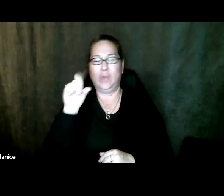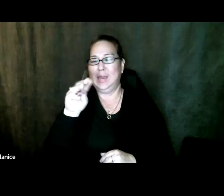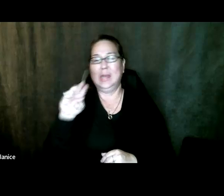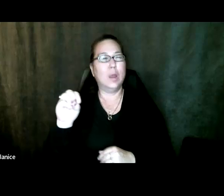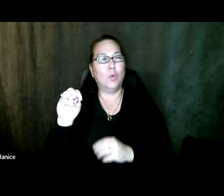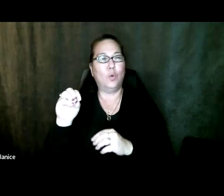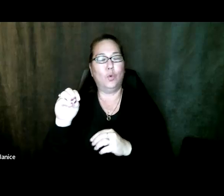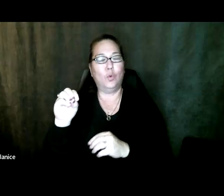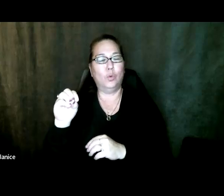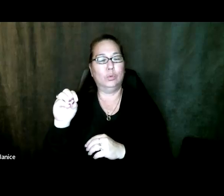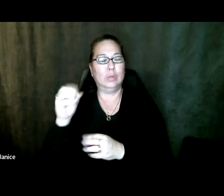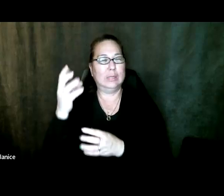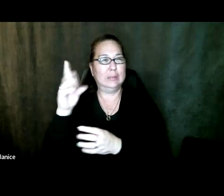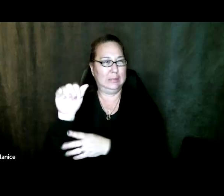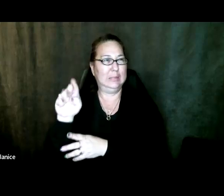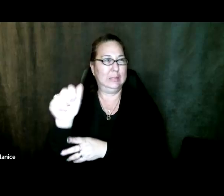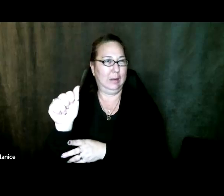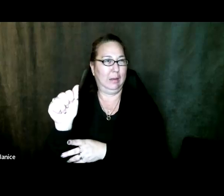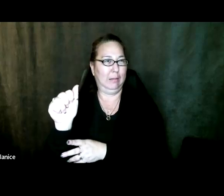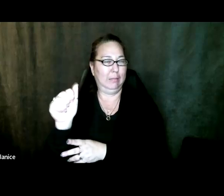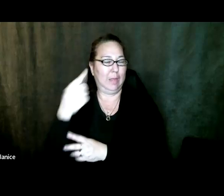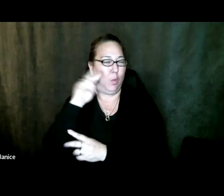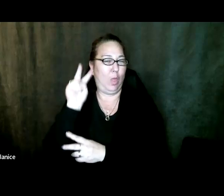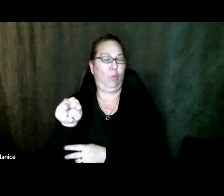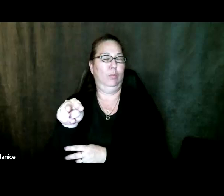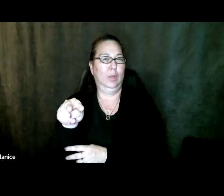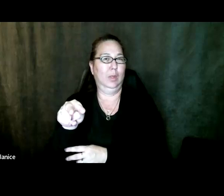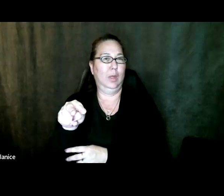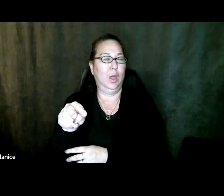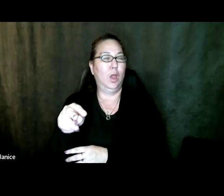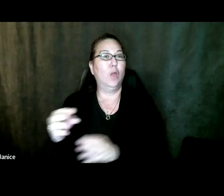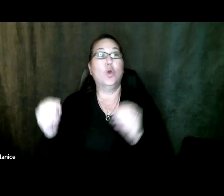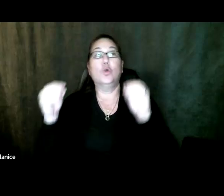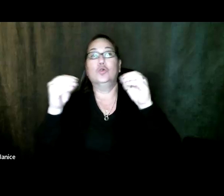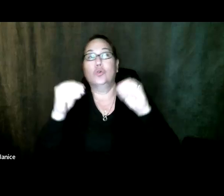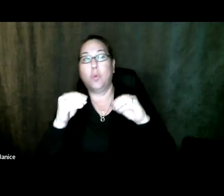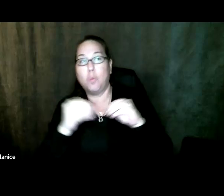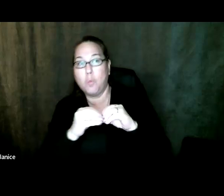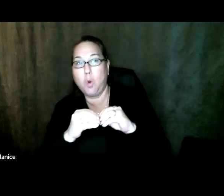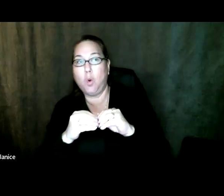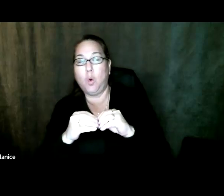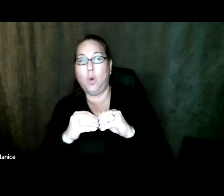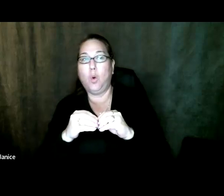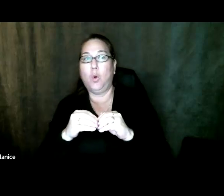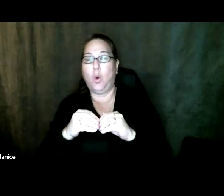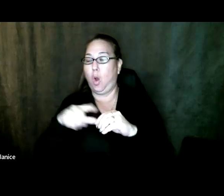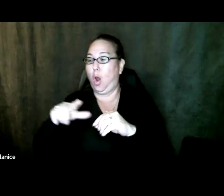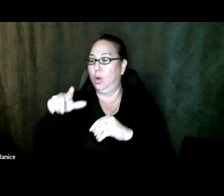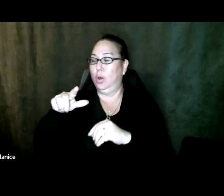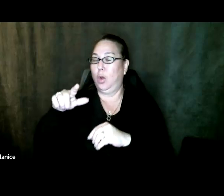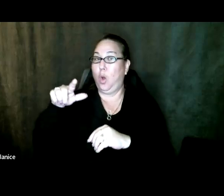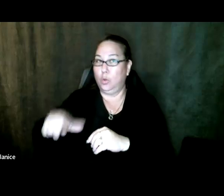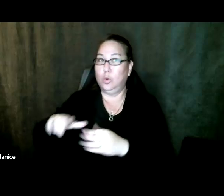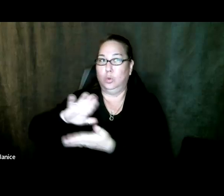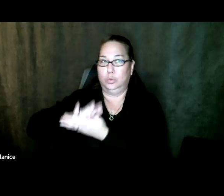repeatedly, there are more English learners in transformation schools than non-transformation schools. There are more students with disabilities. There